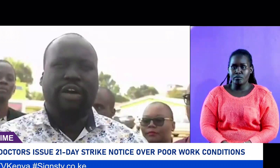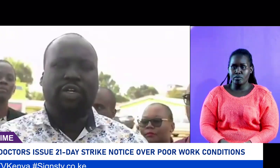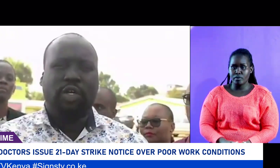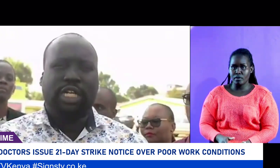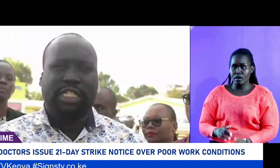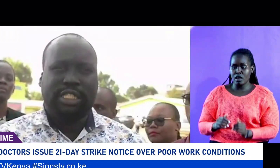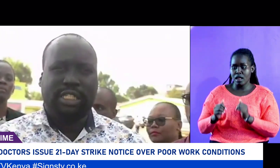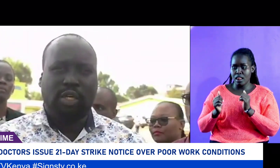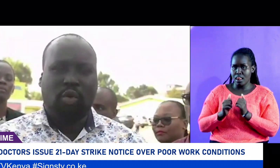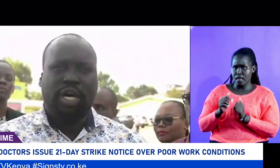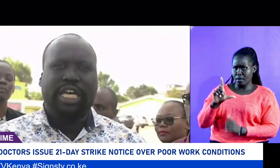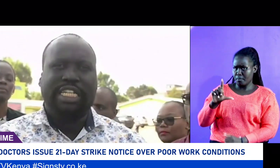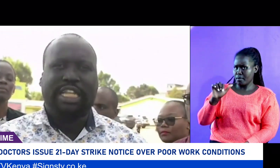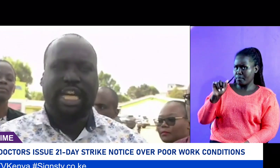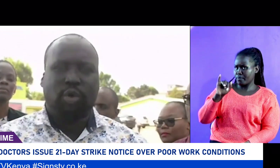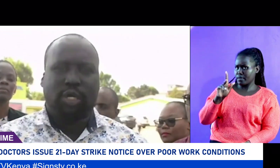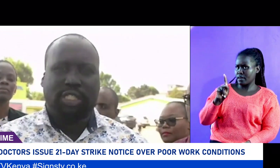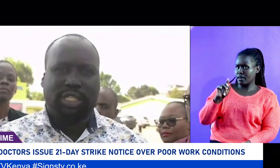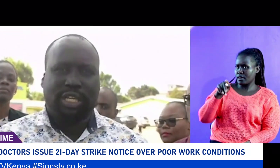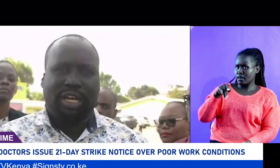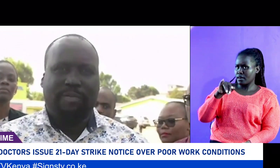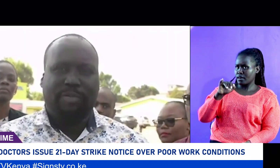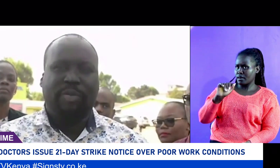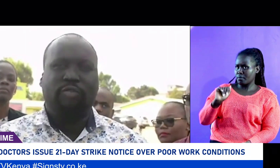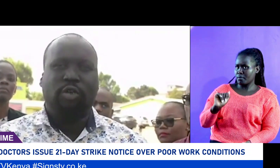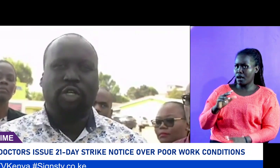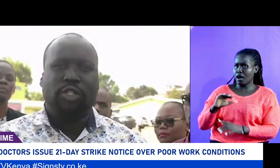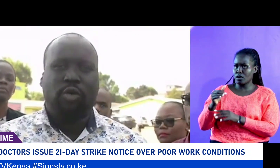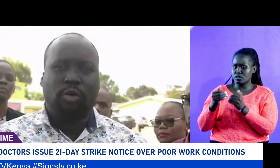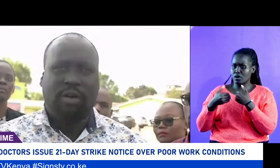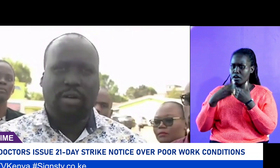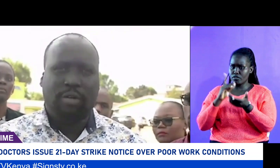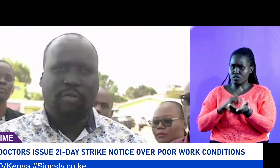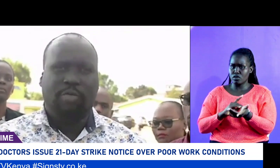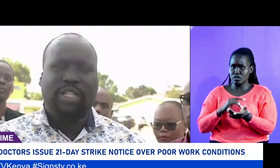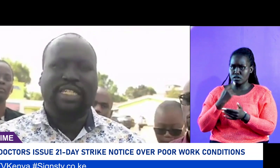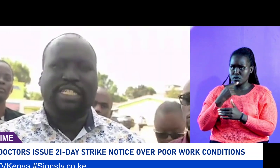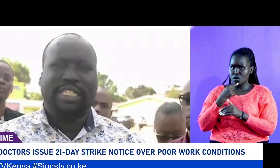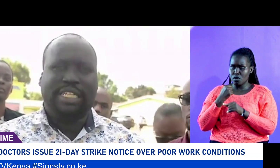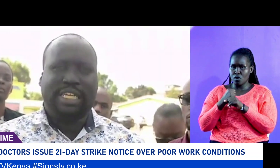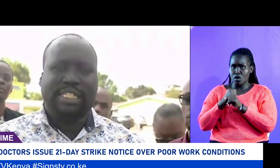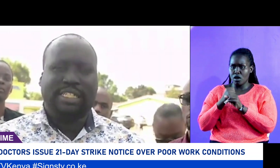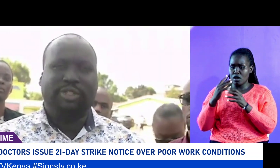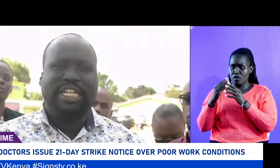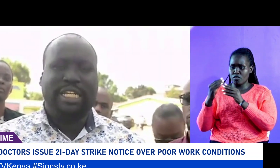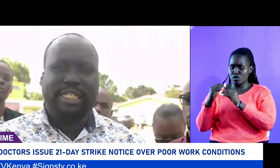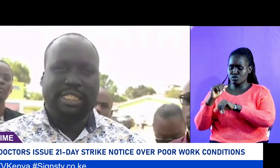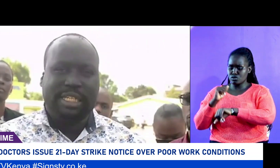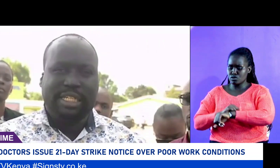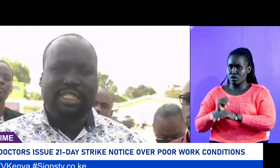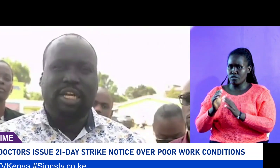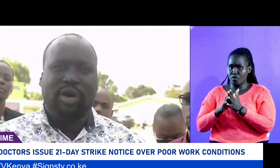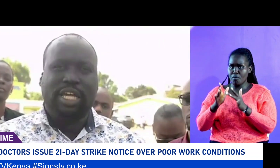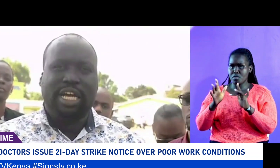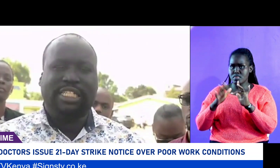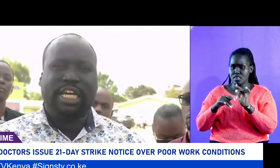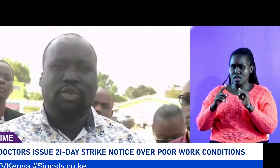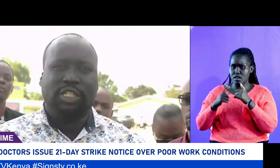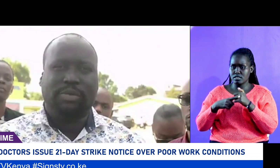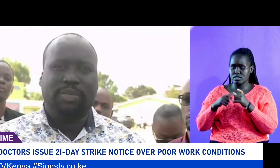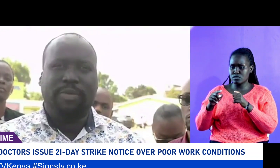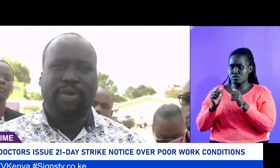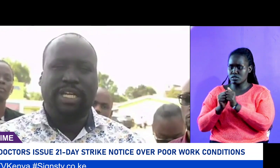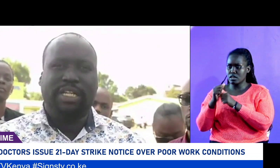County, we have doctors working as casuals. People have gone to school for more than 6 years to 10 years, still working